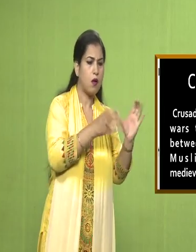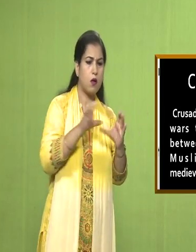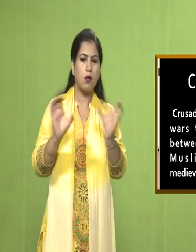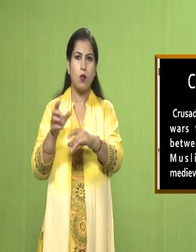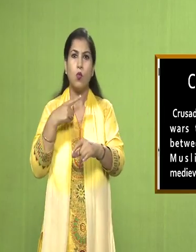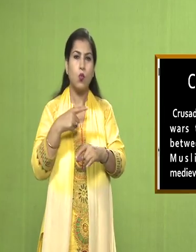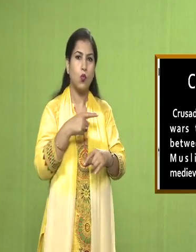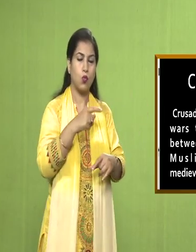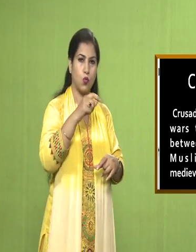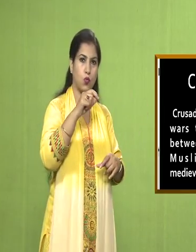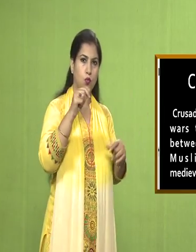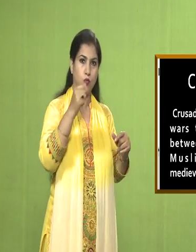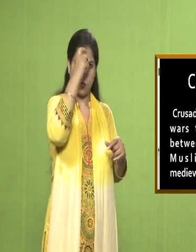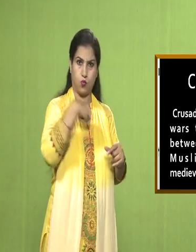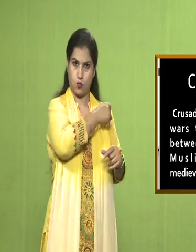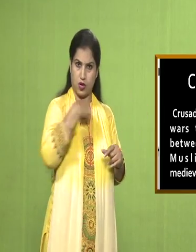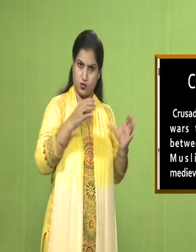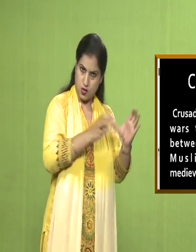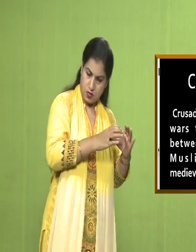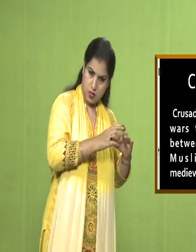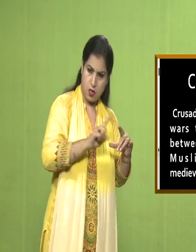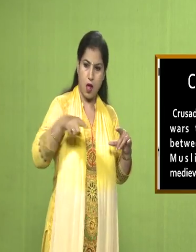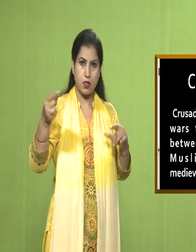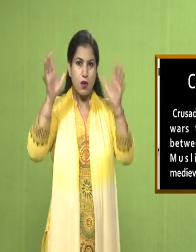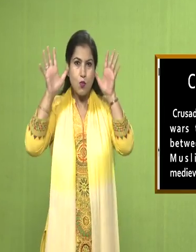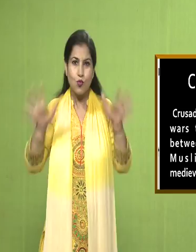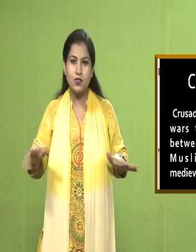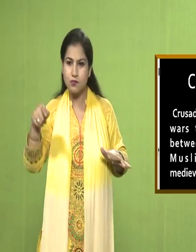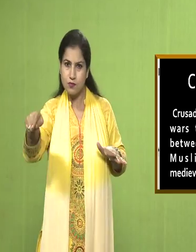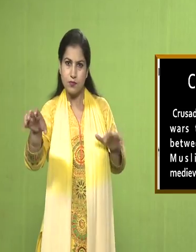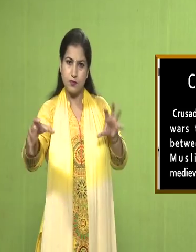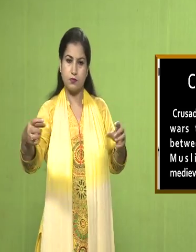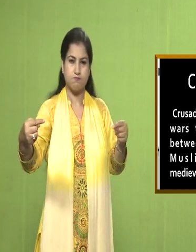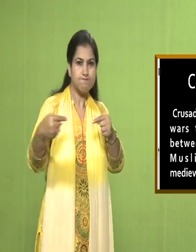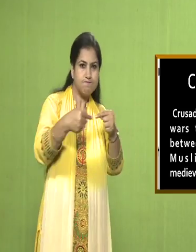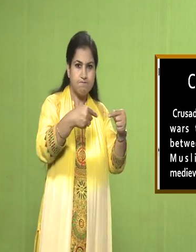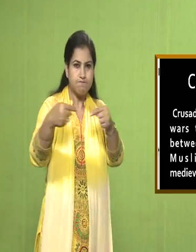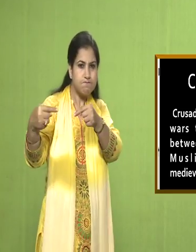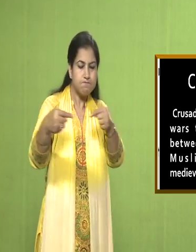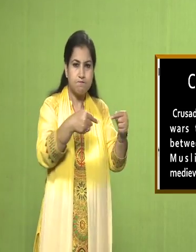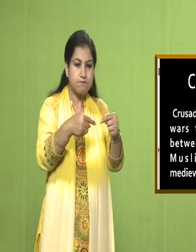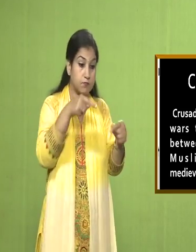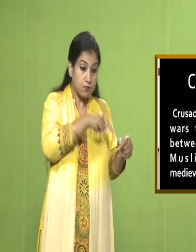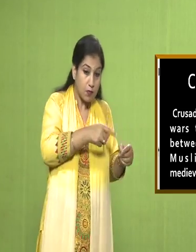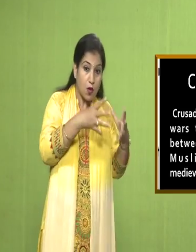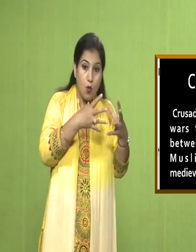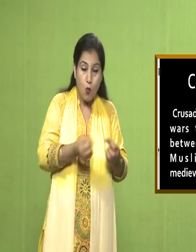Muslim during the medieval period to obtain control over the holy